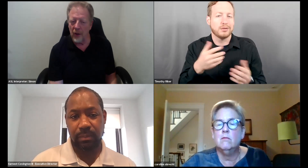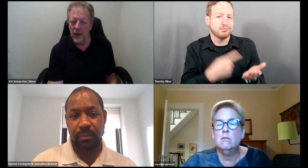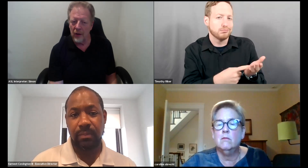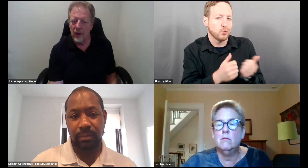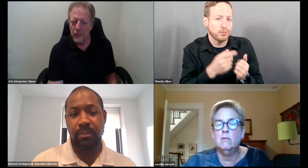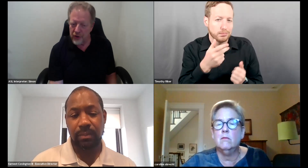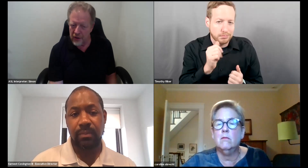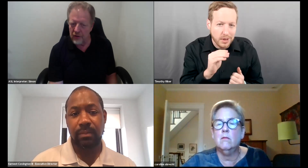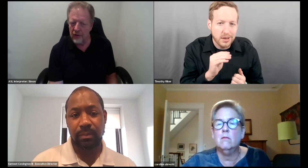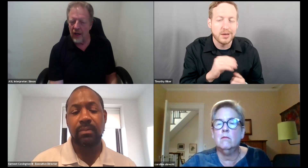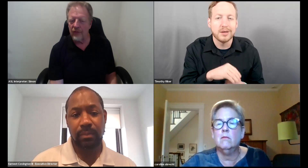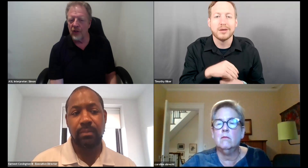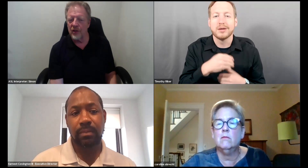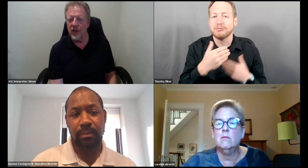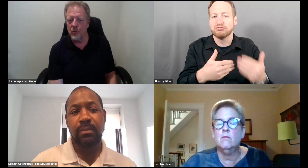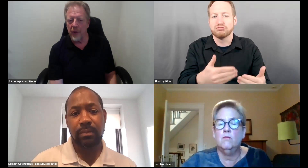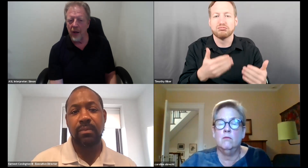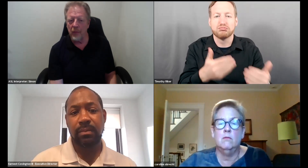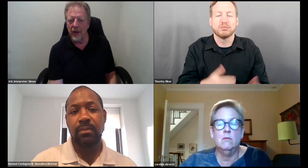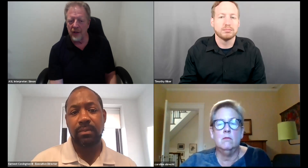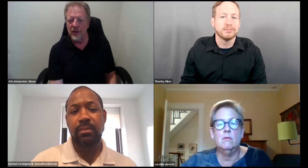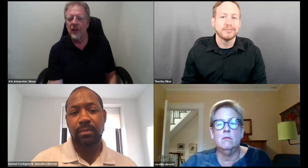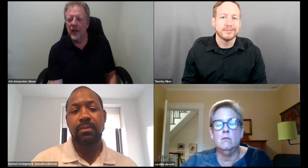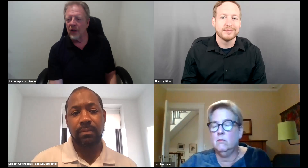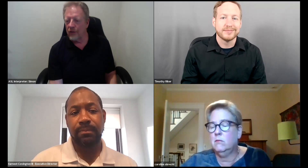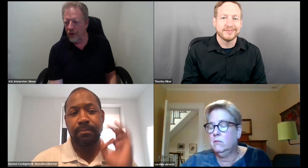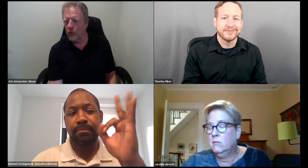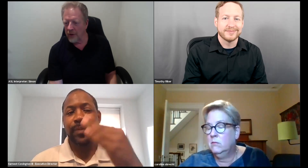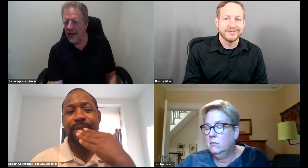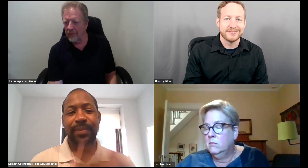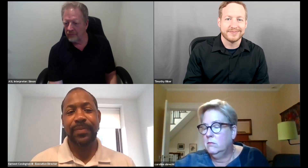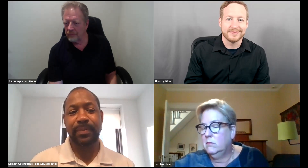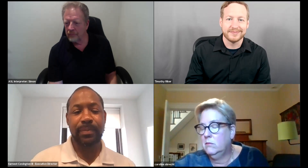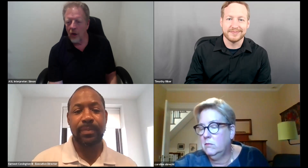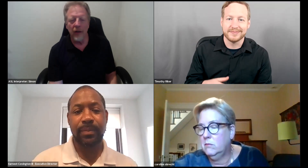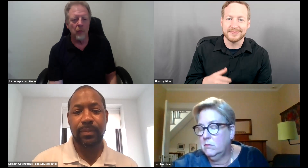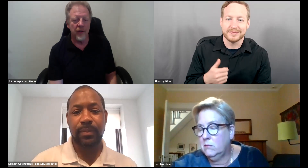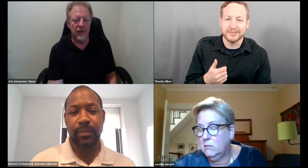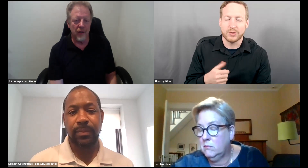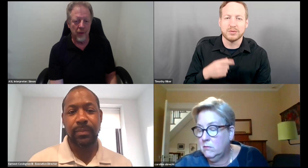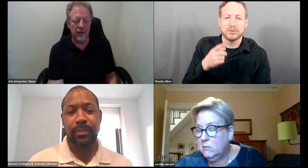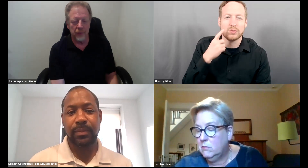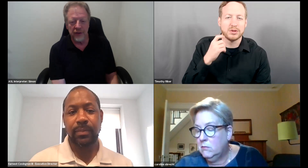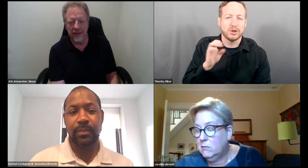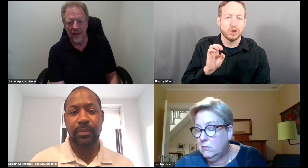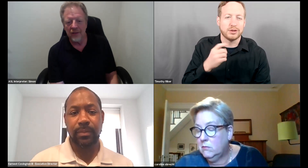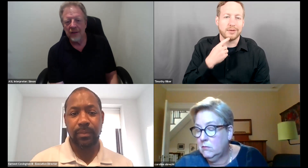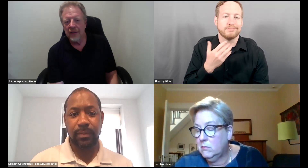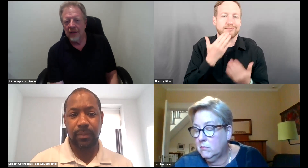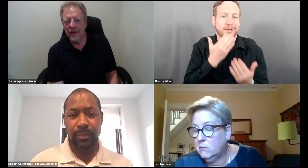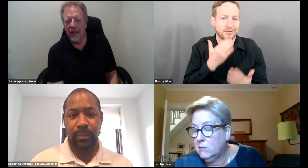your procedure and have a discussion with Pam about this and go forward with that. Okay, well, thank you very much. I appreciate